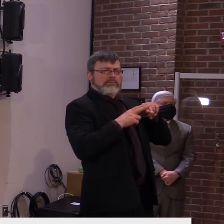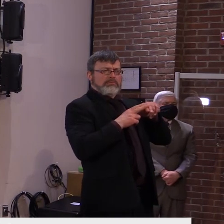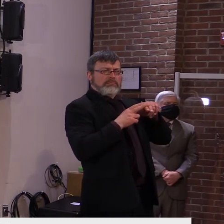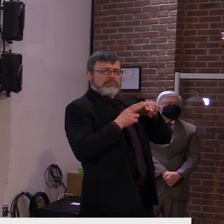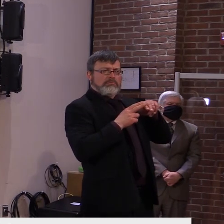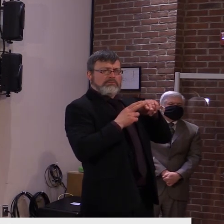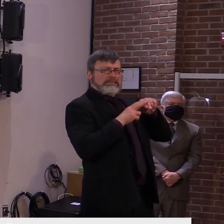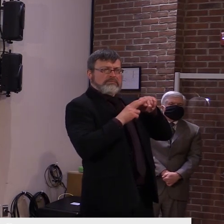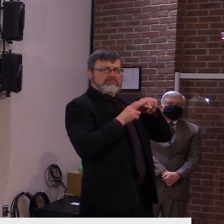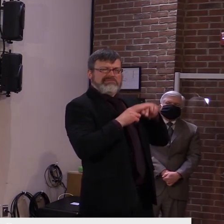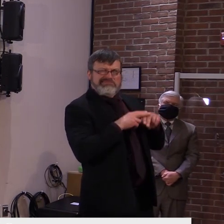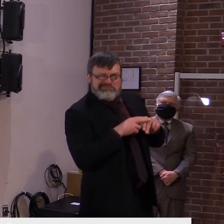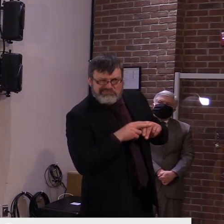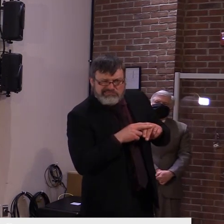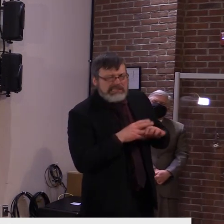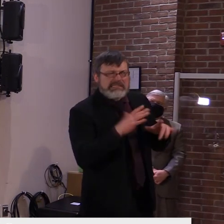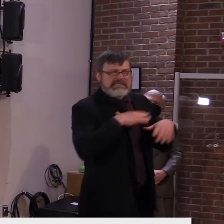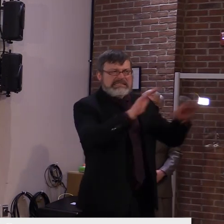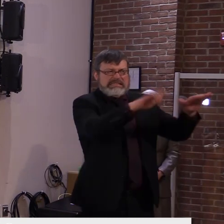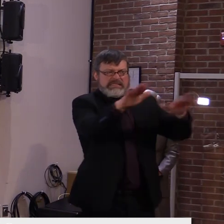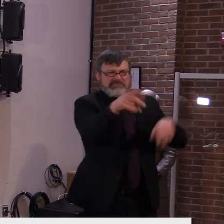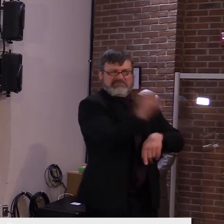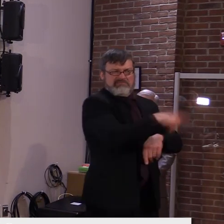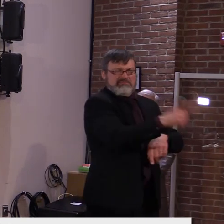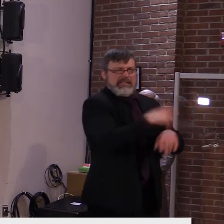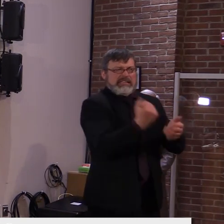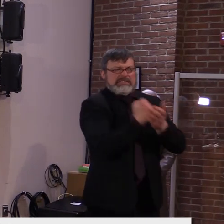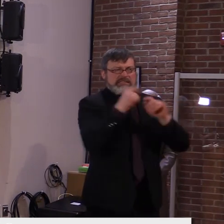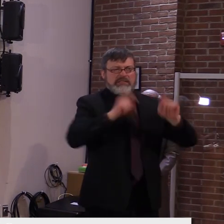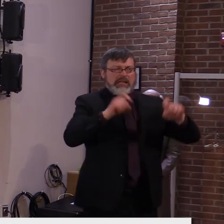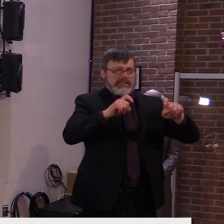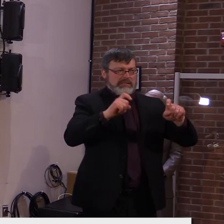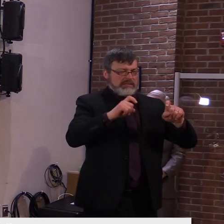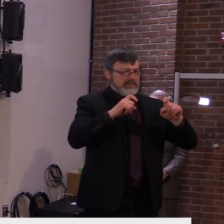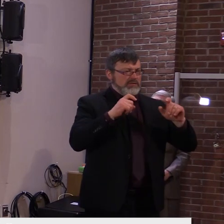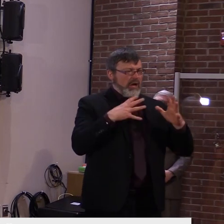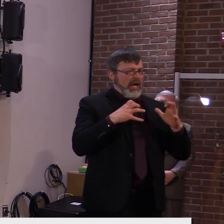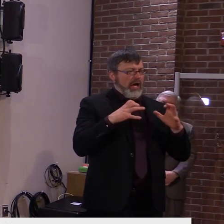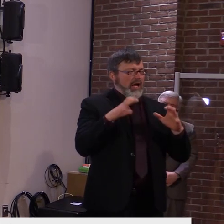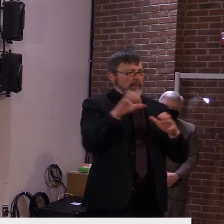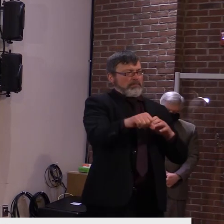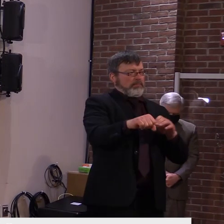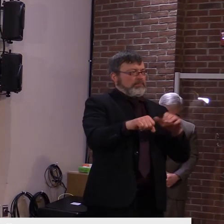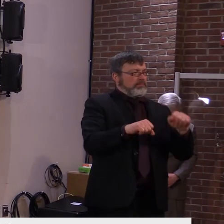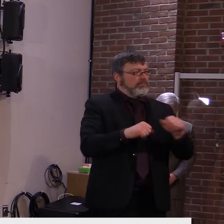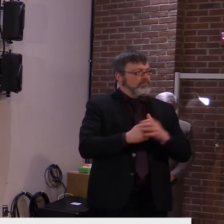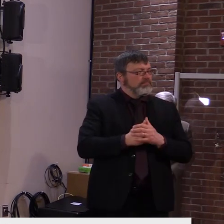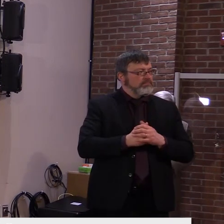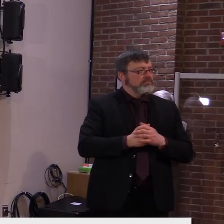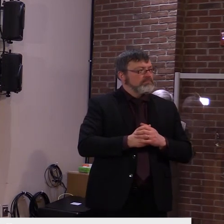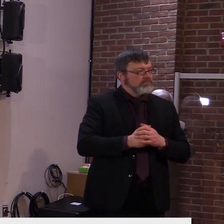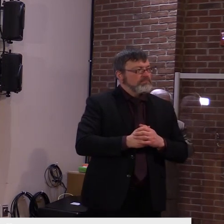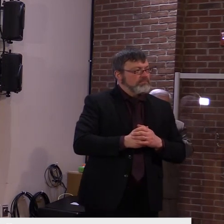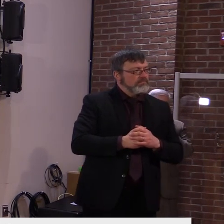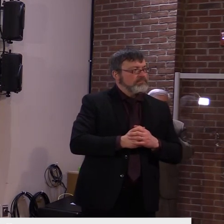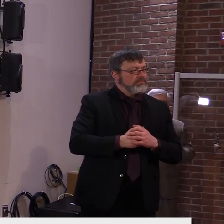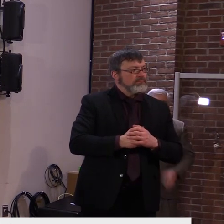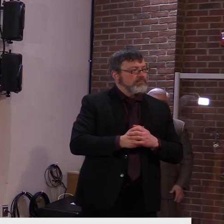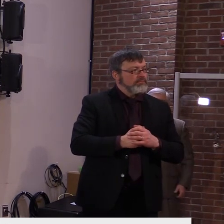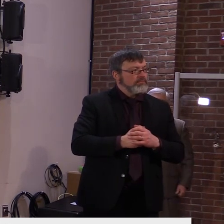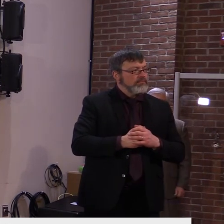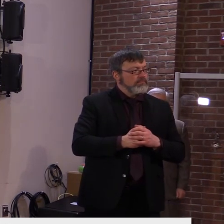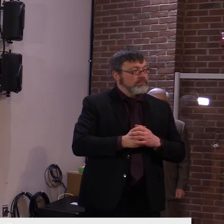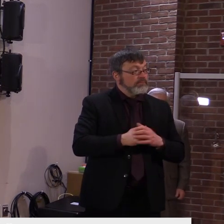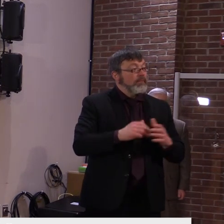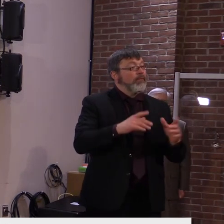the Franklin County numbers very closely and still have many opportunities throughout that county as well, coordinated by